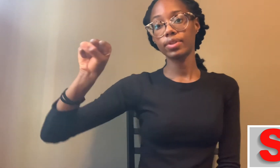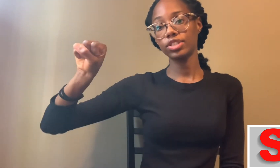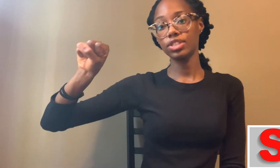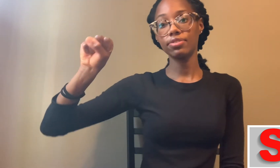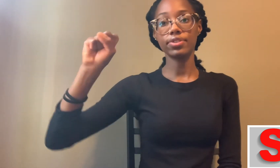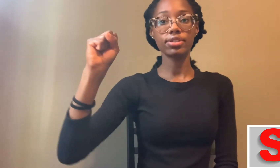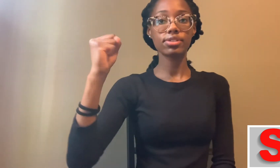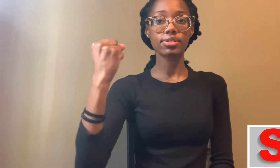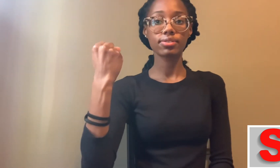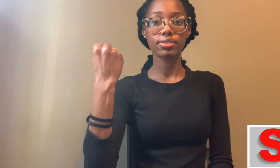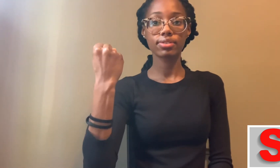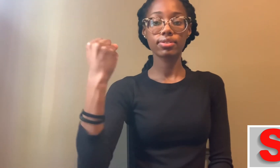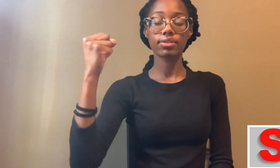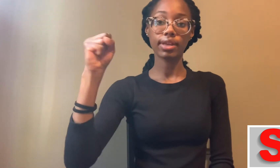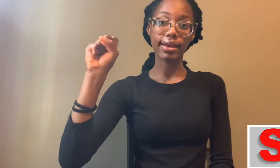Just a fist. S.